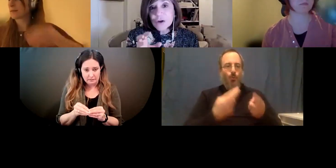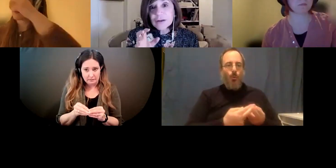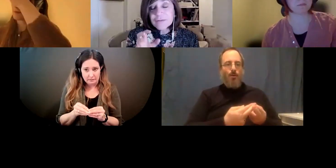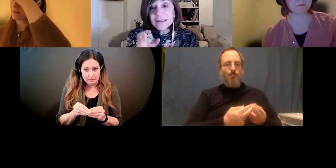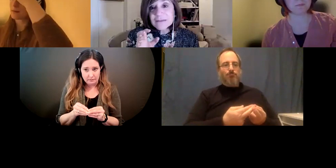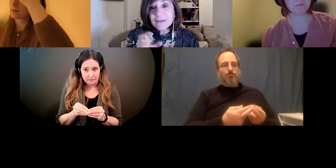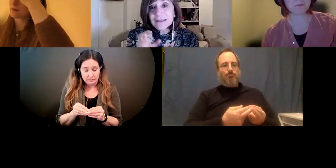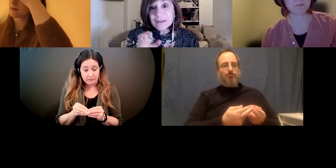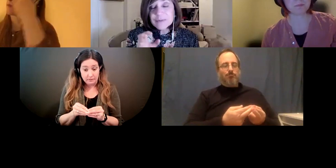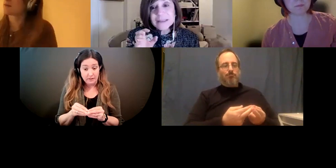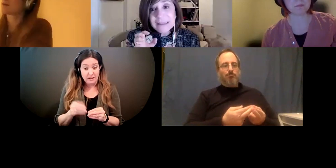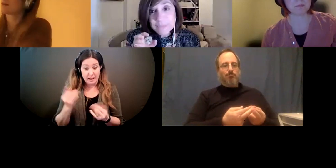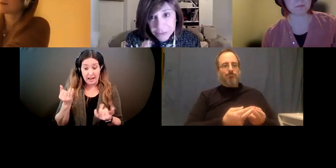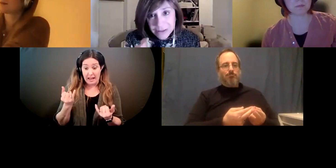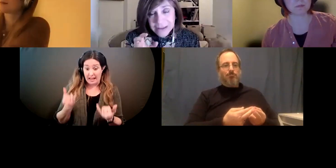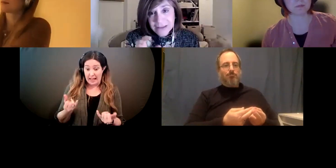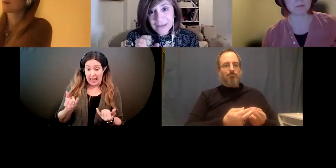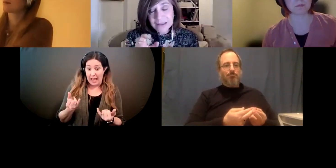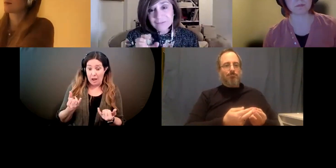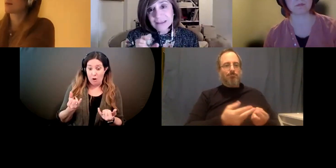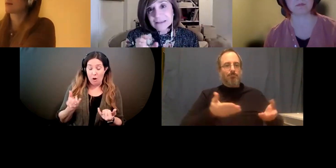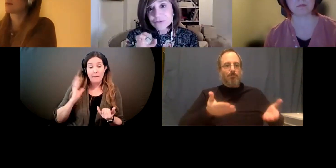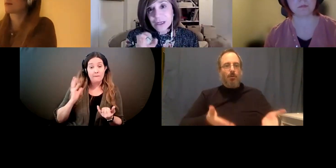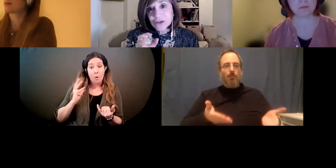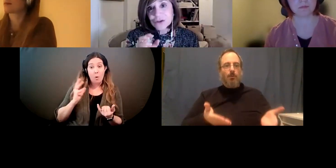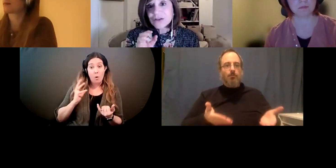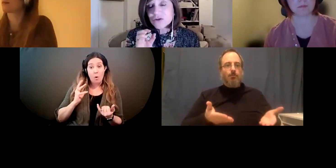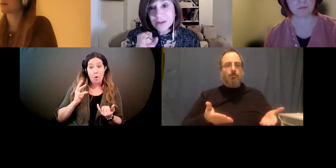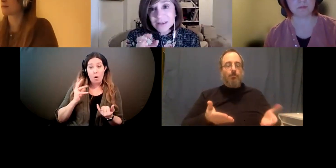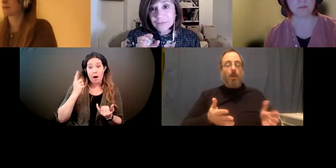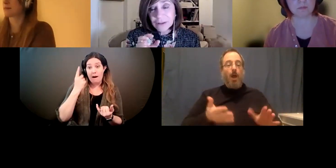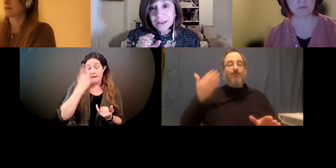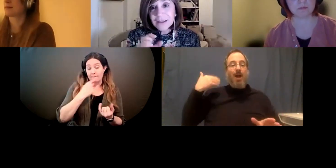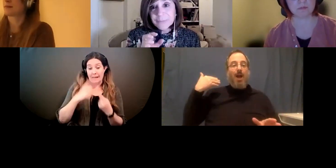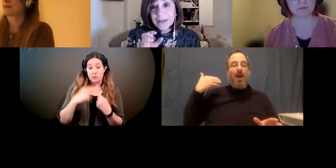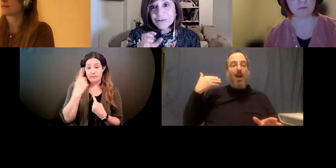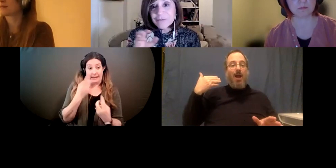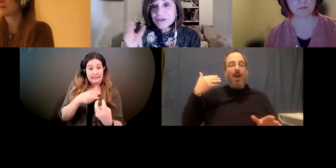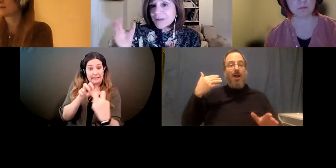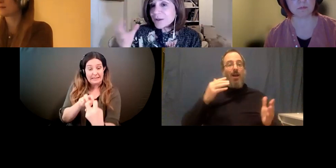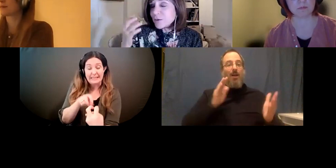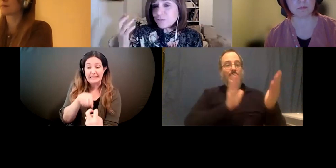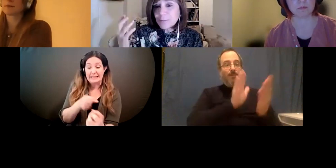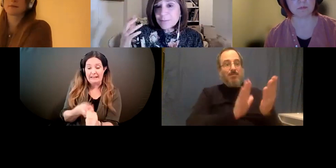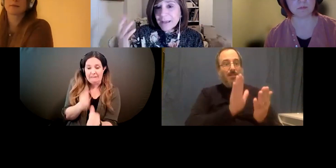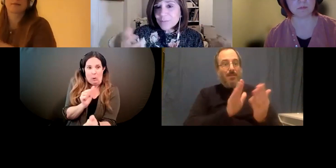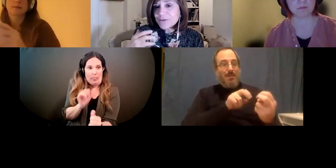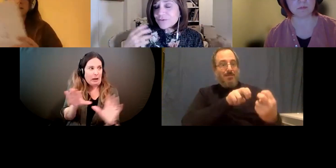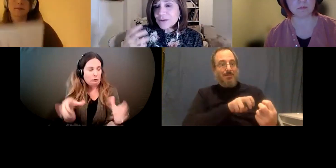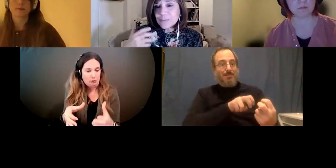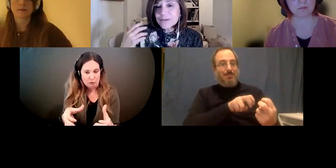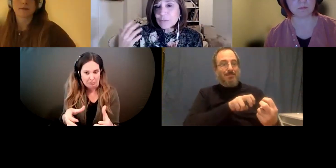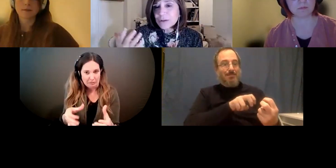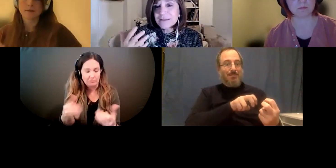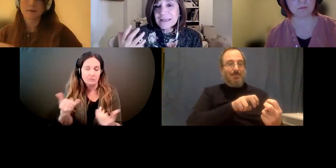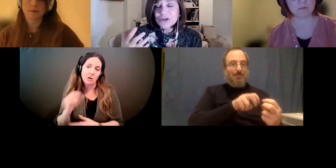to talk face to face. People experience face to face interaction as stressful. And, you know, I've just been going through my papers and